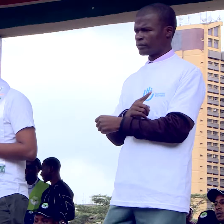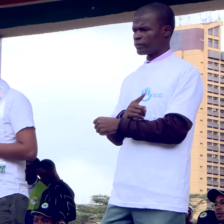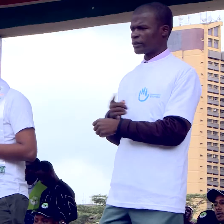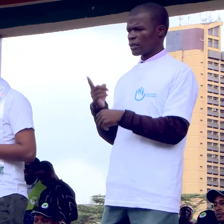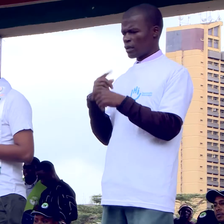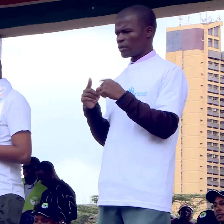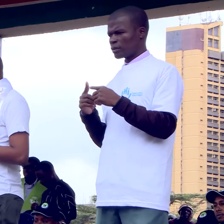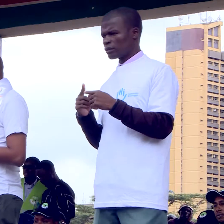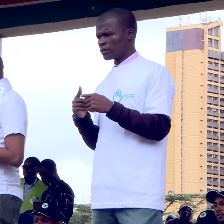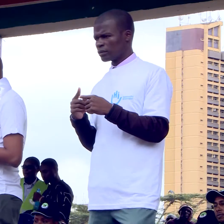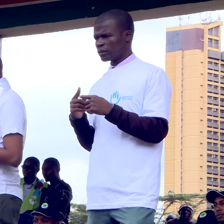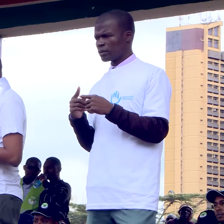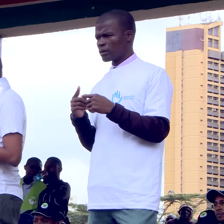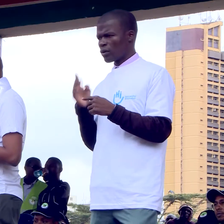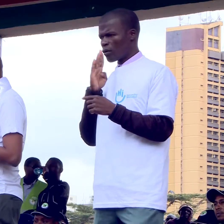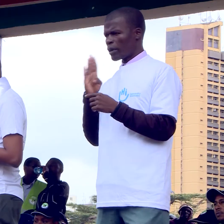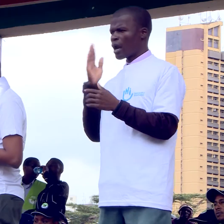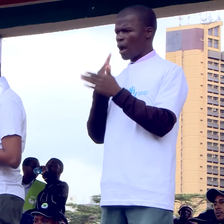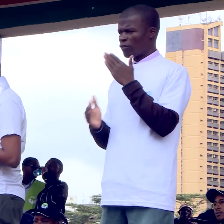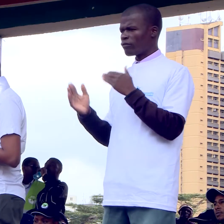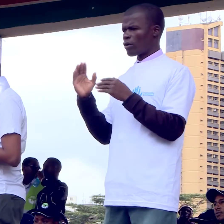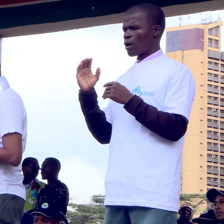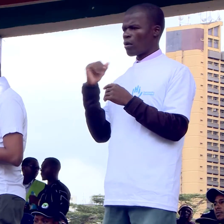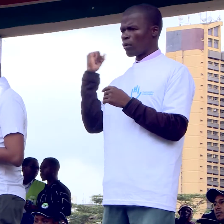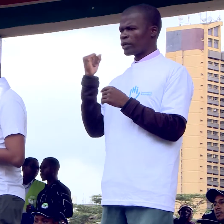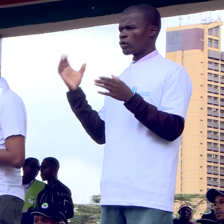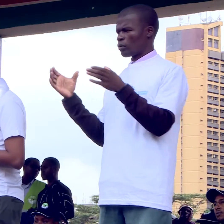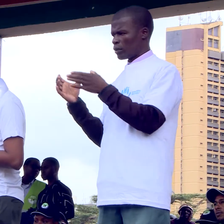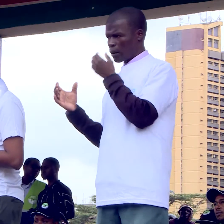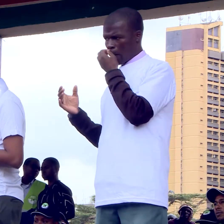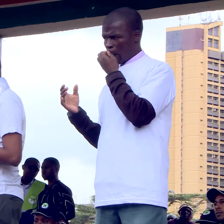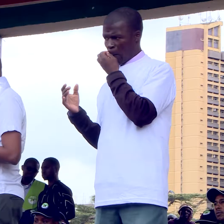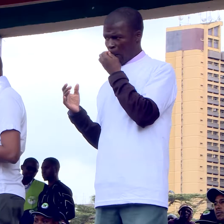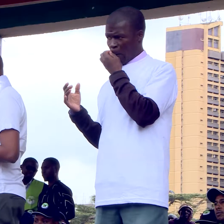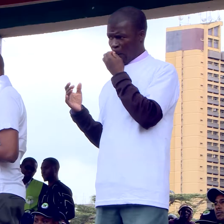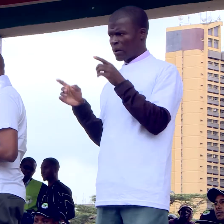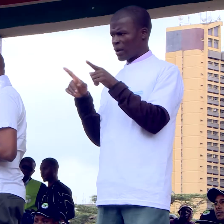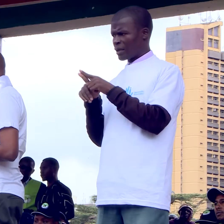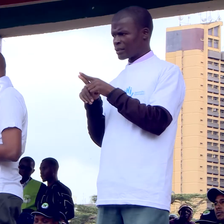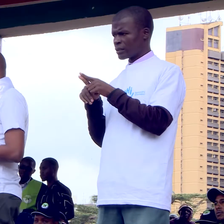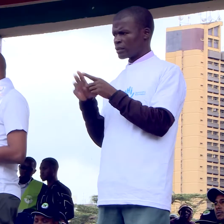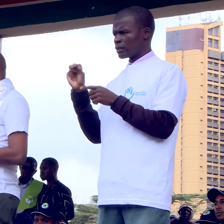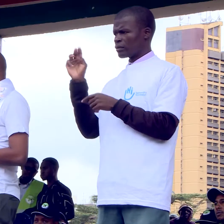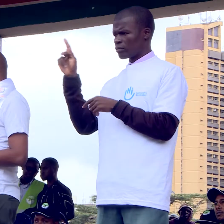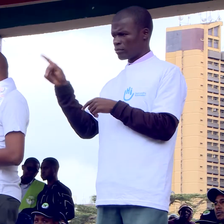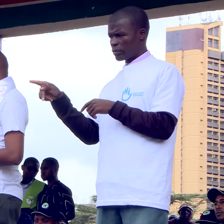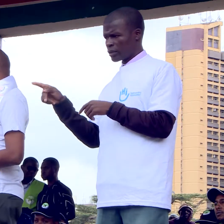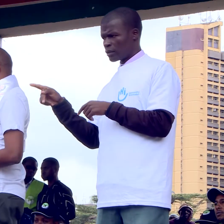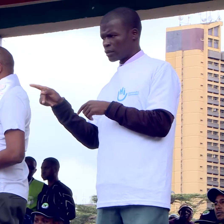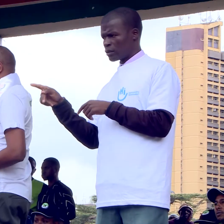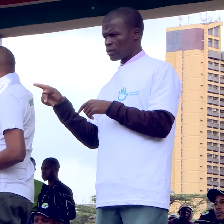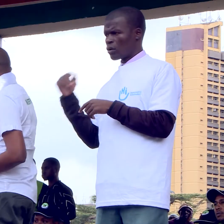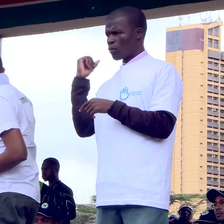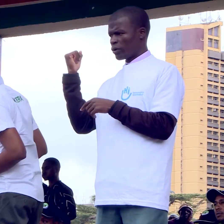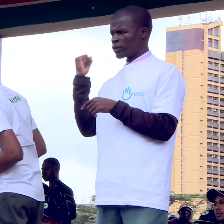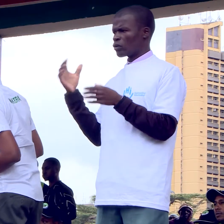political parties, and I think we are very well represented. If the members of the political parties liaison committee can just stand and